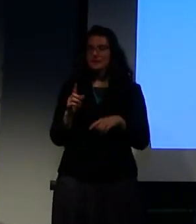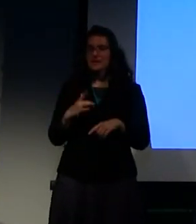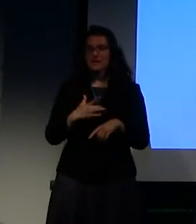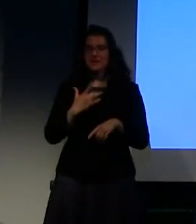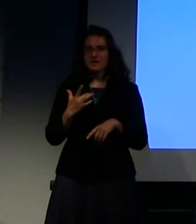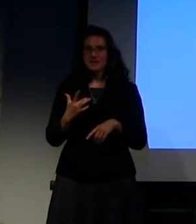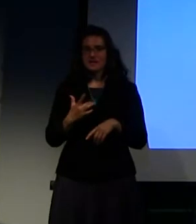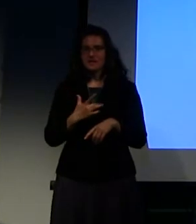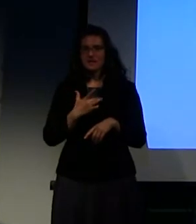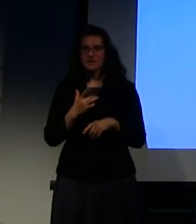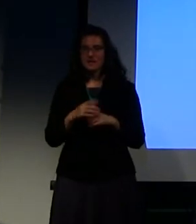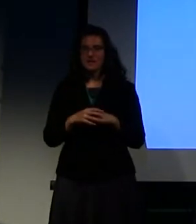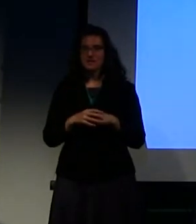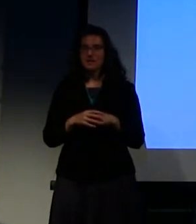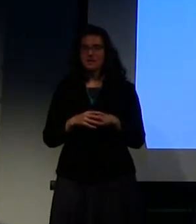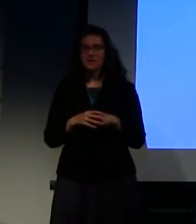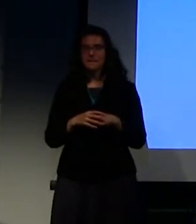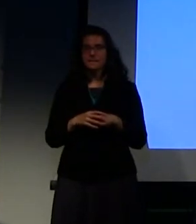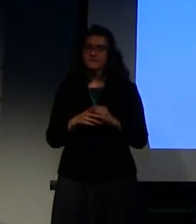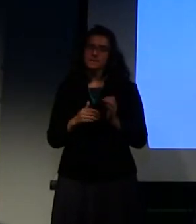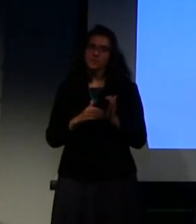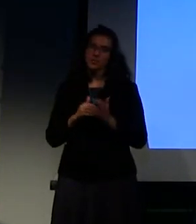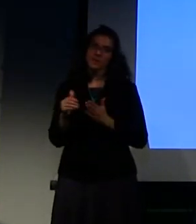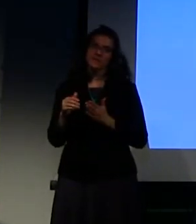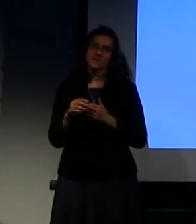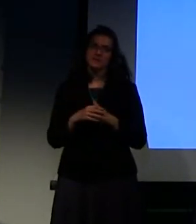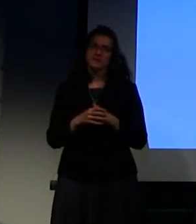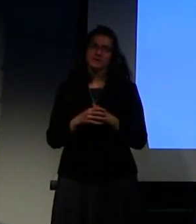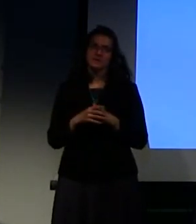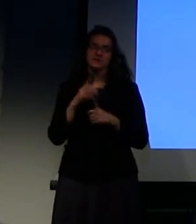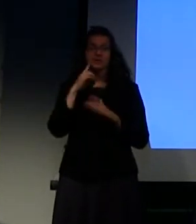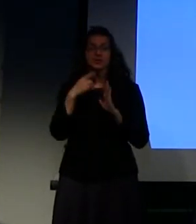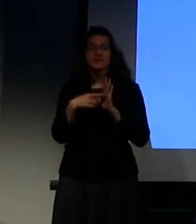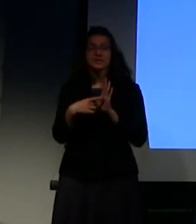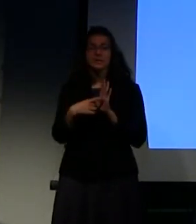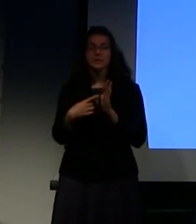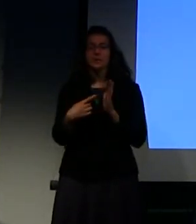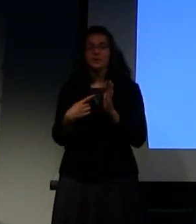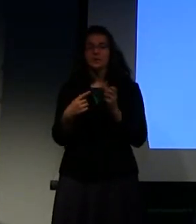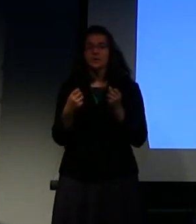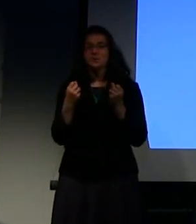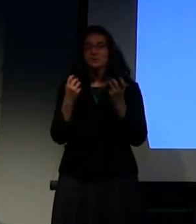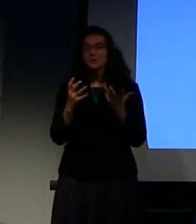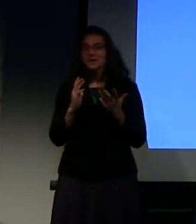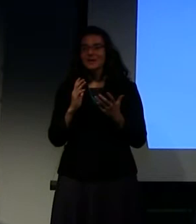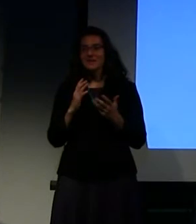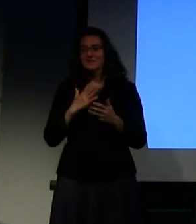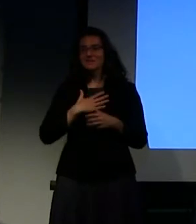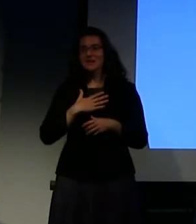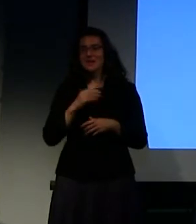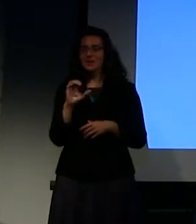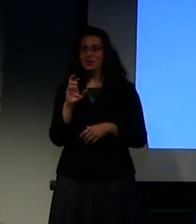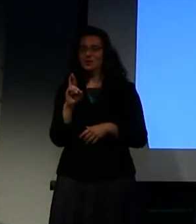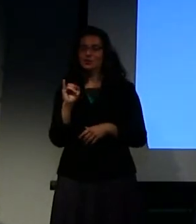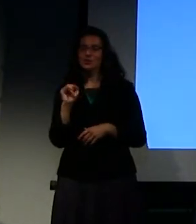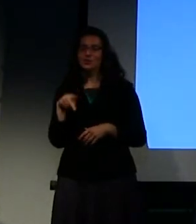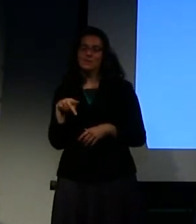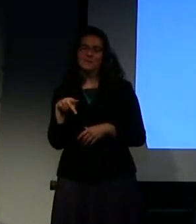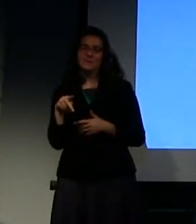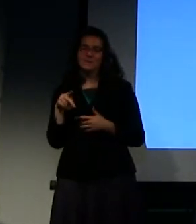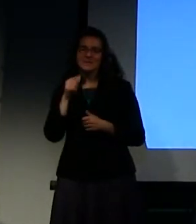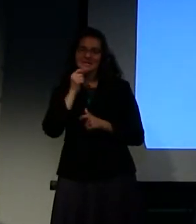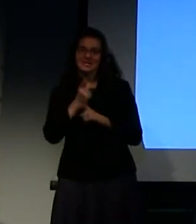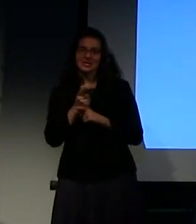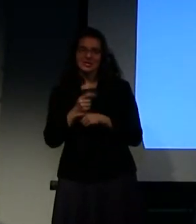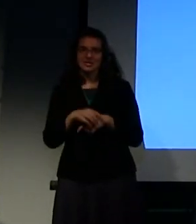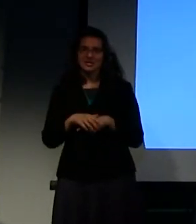lot of time, for example, for so many of my Crip sisters, a lot of us, like,